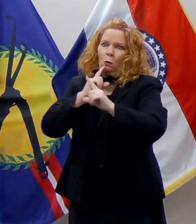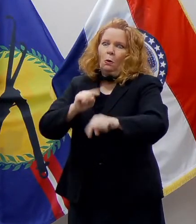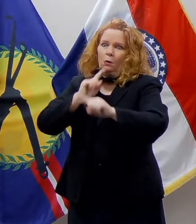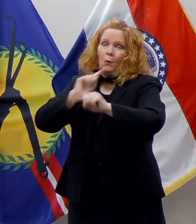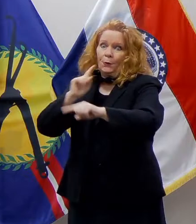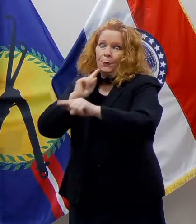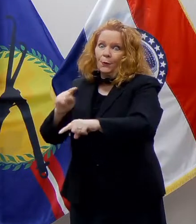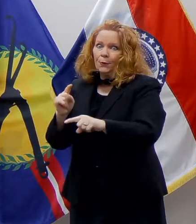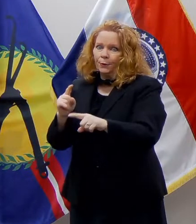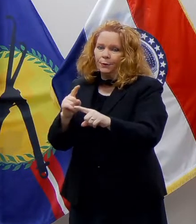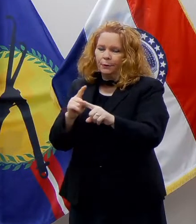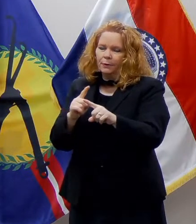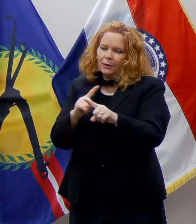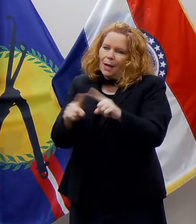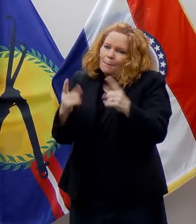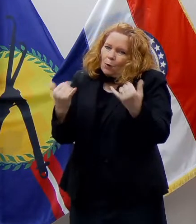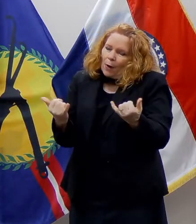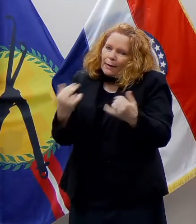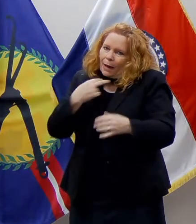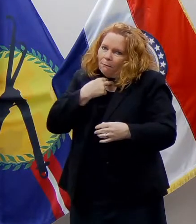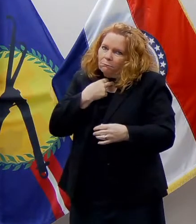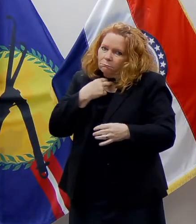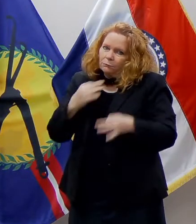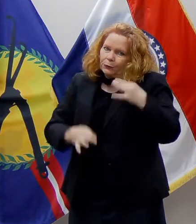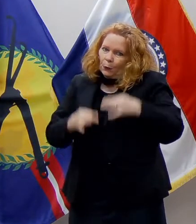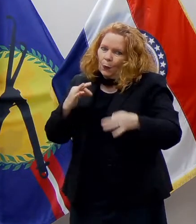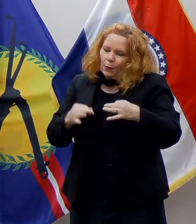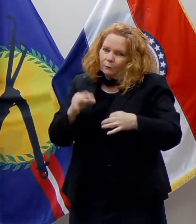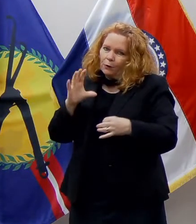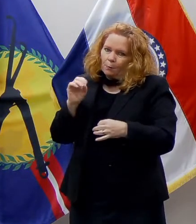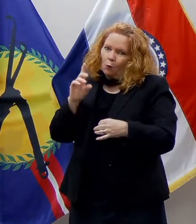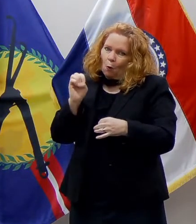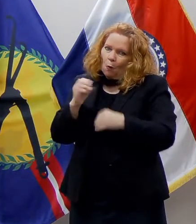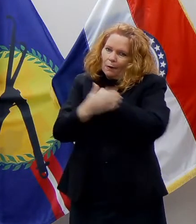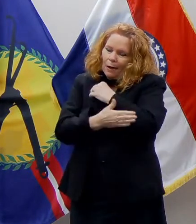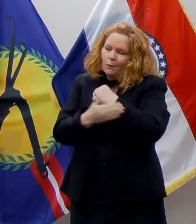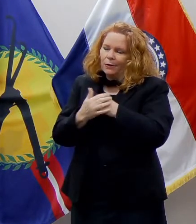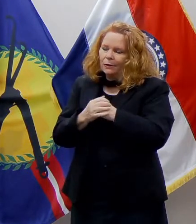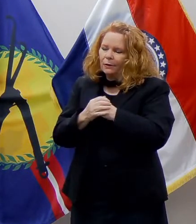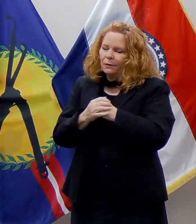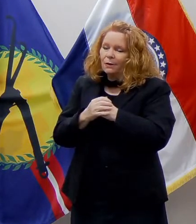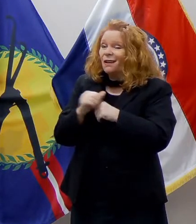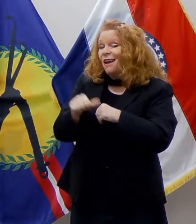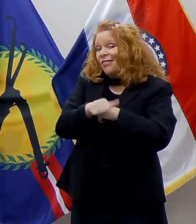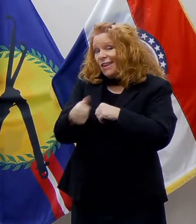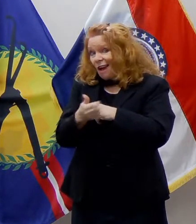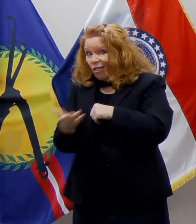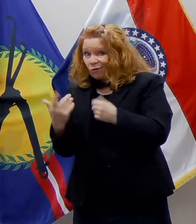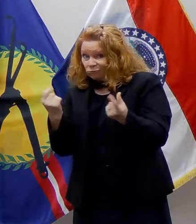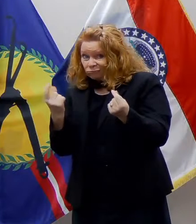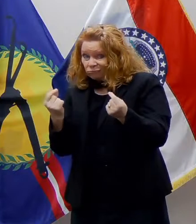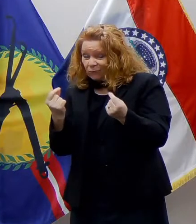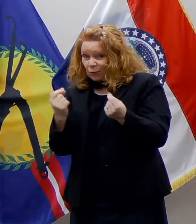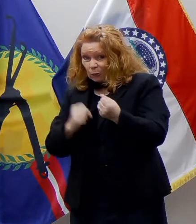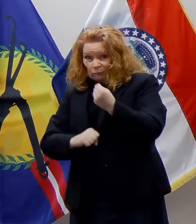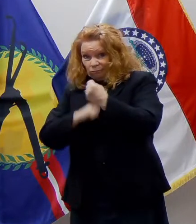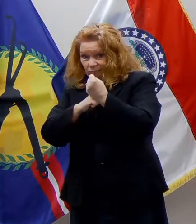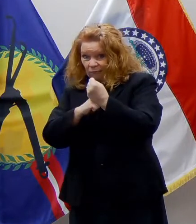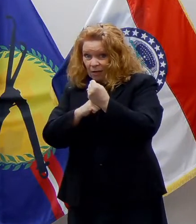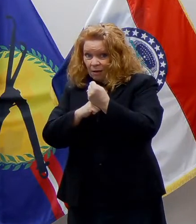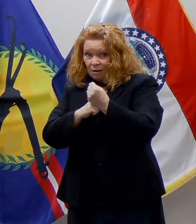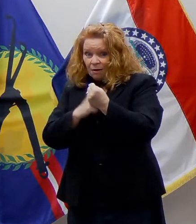currently that's tied up in the Cole County judge's ruling. The other pathway to public health